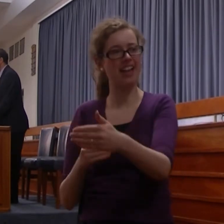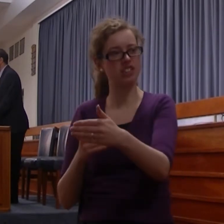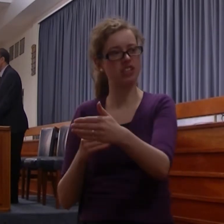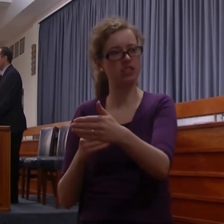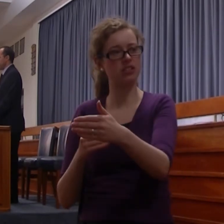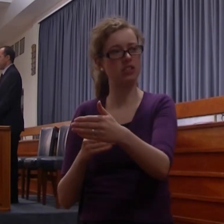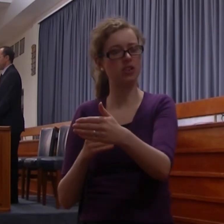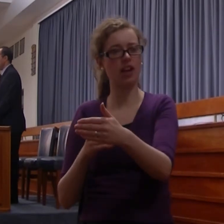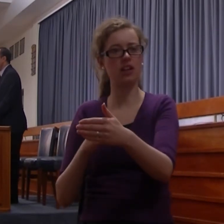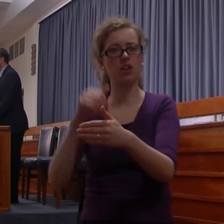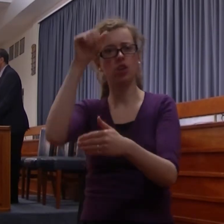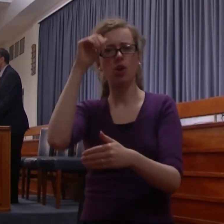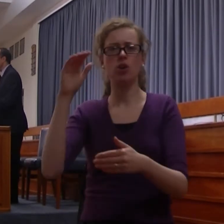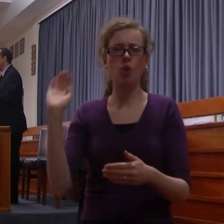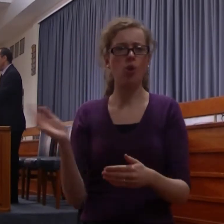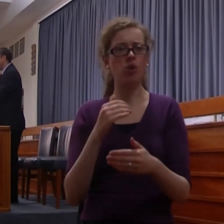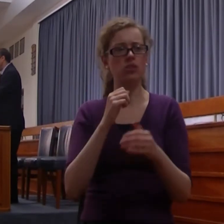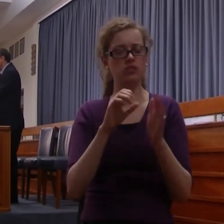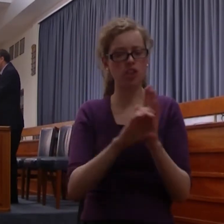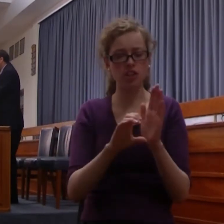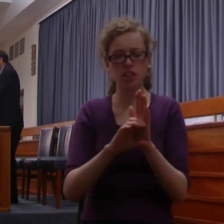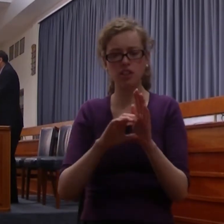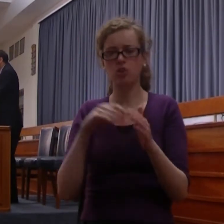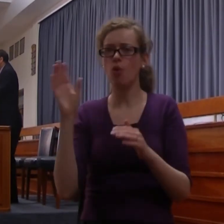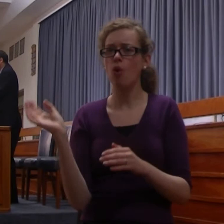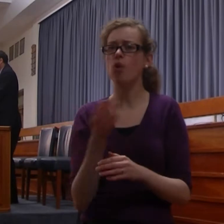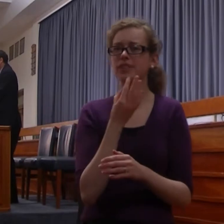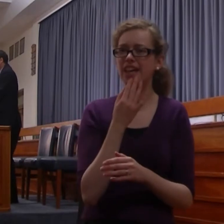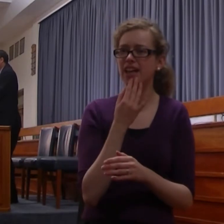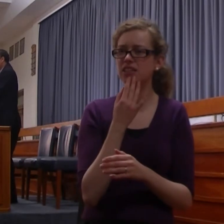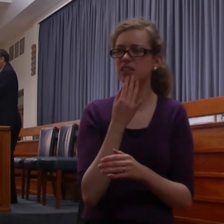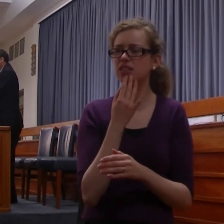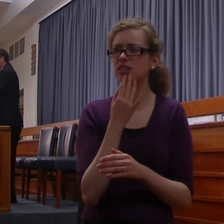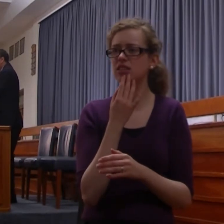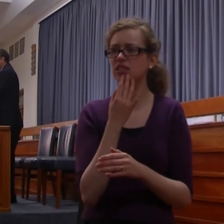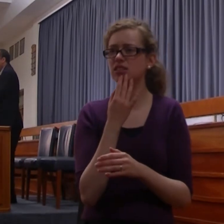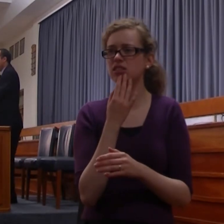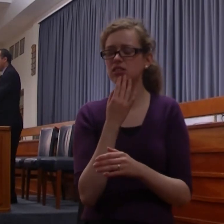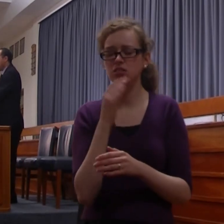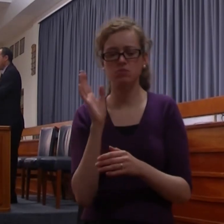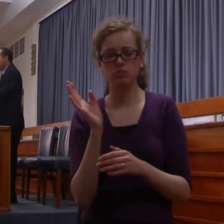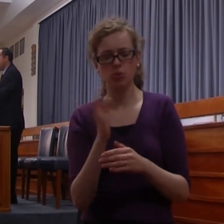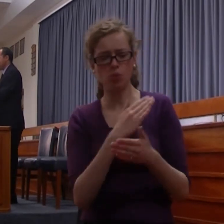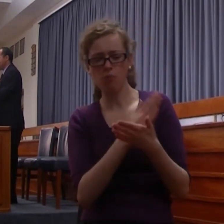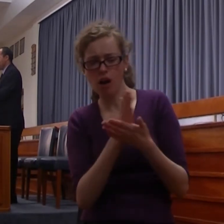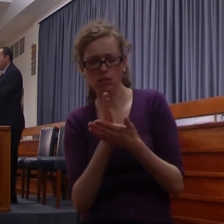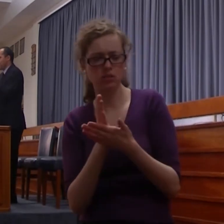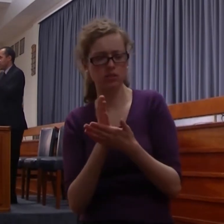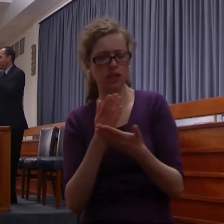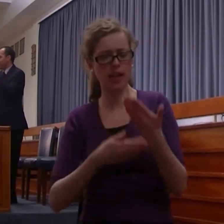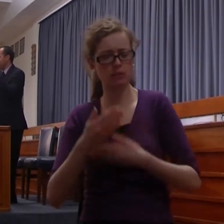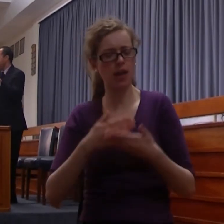whole gospel age, what we call the gospel age, in every church, in every epoch, in every era, you